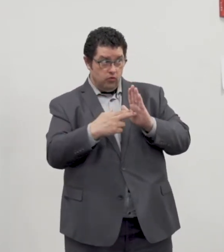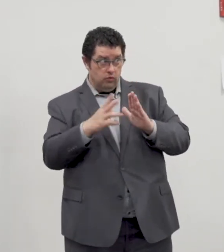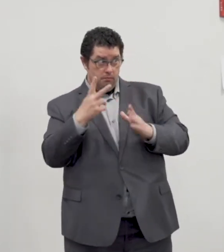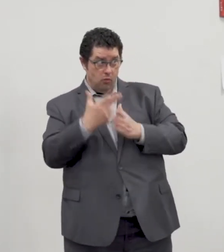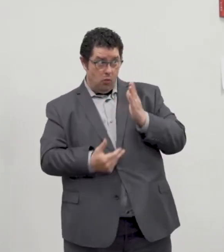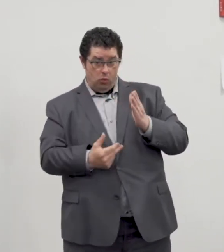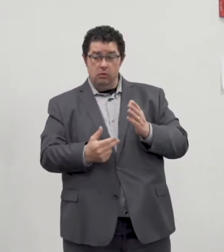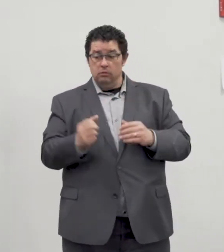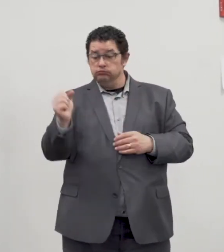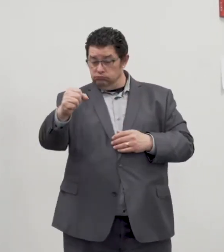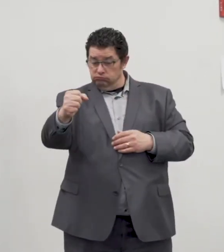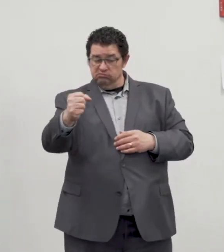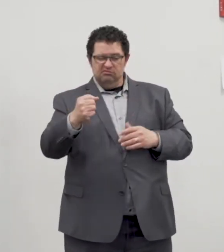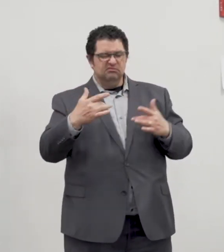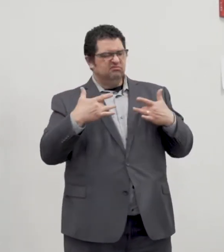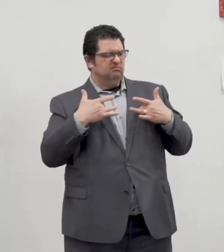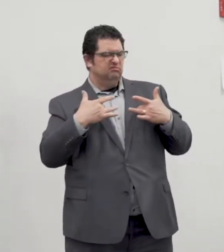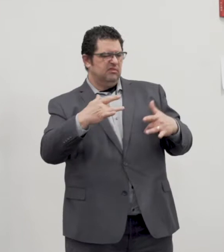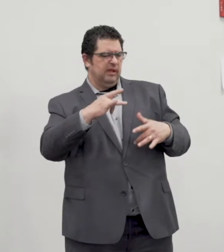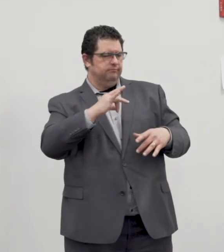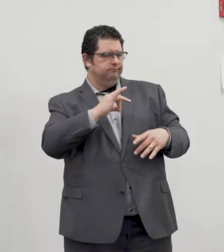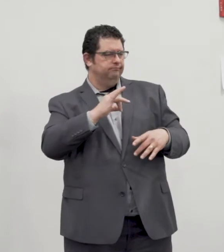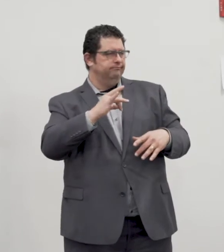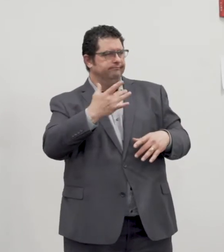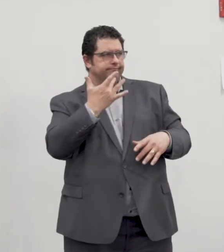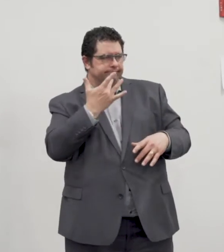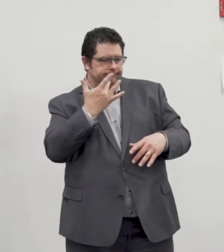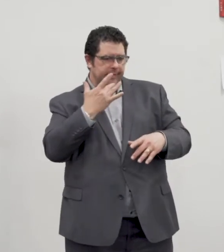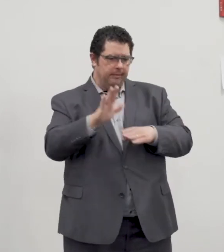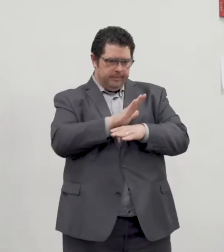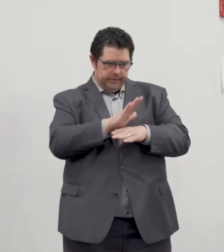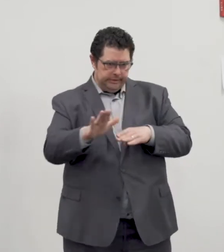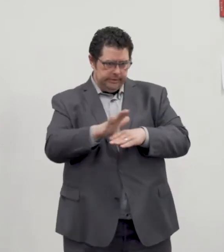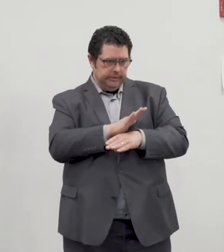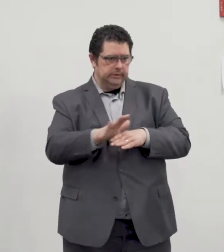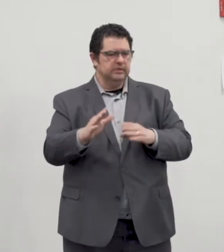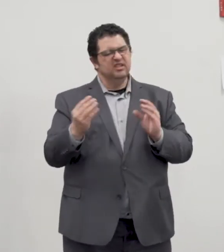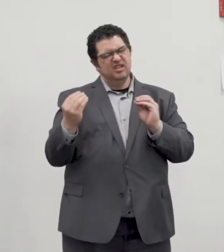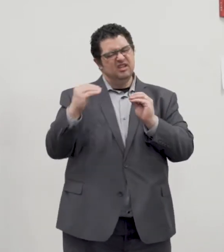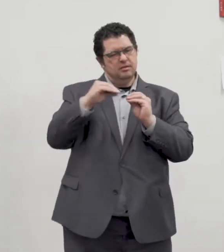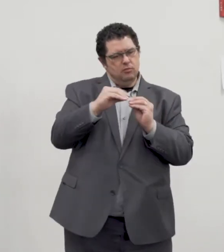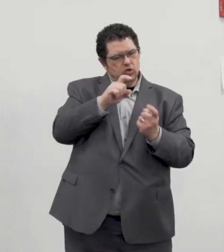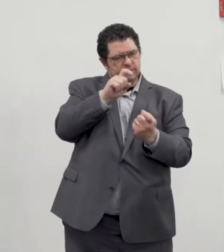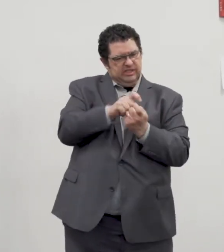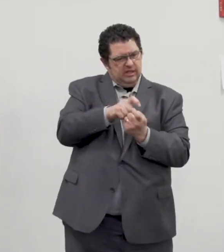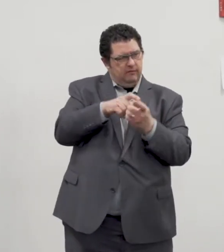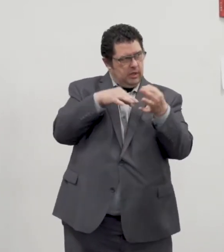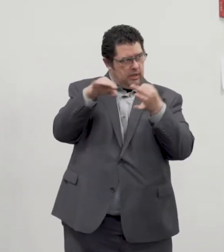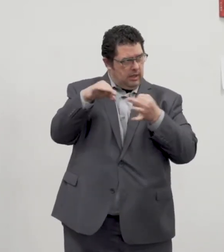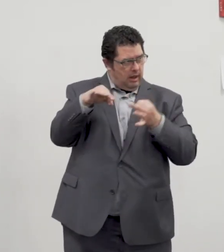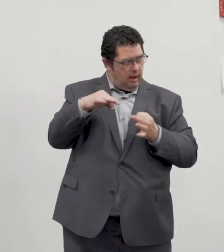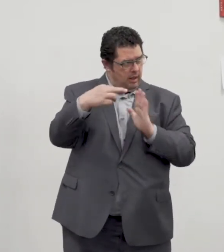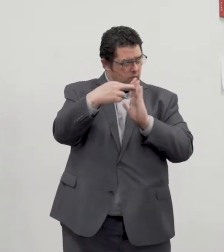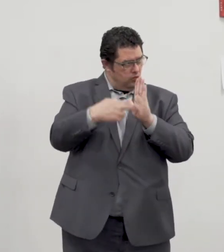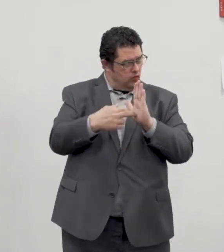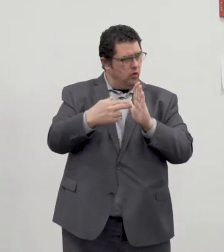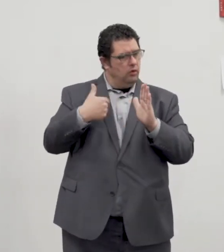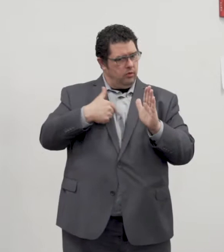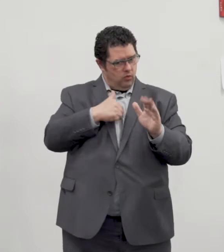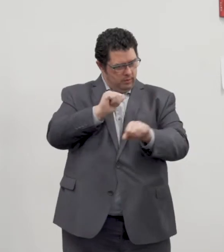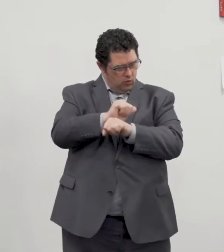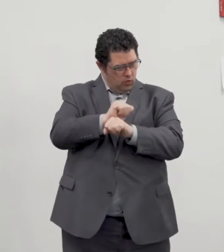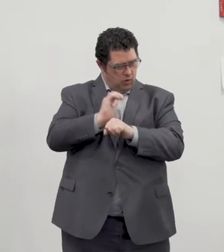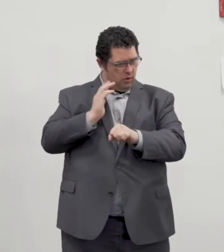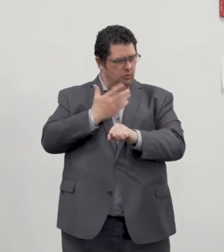a type of business and general recommendations, and then we will have some more specific guidelines that we've been working on with a lot of our partners in public